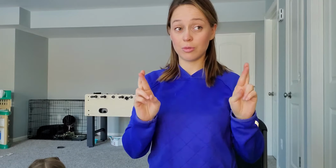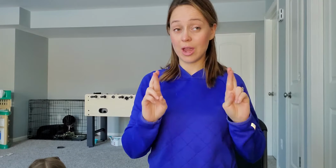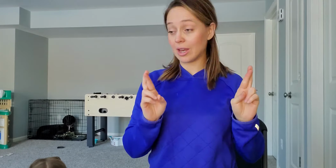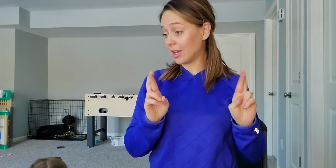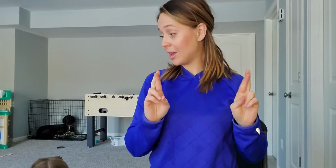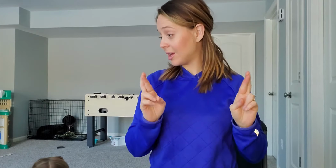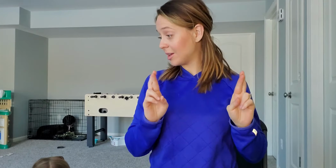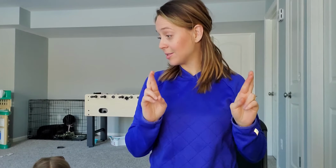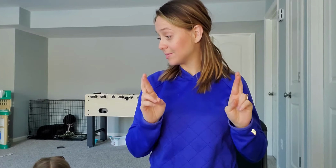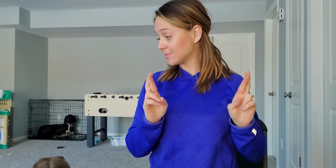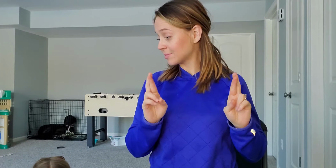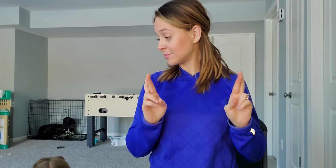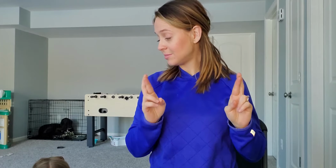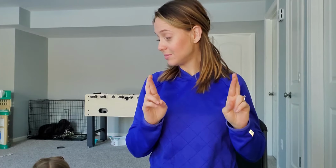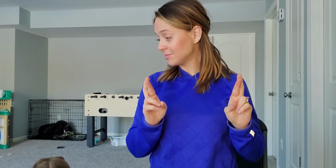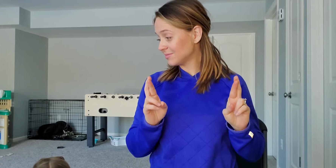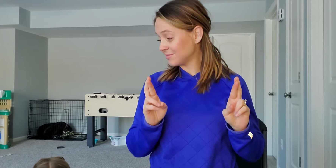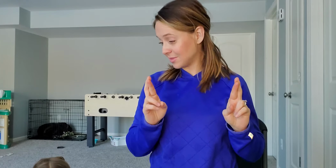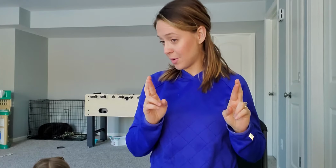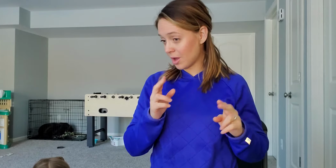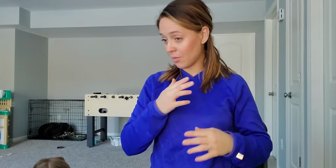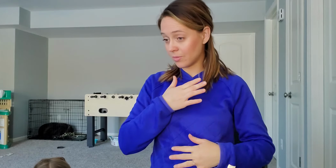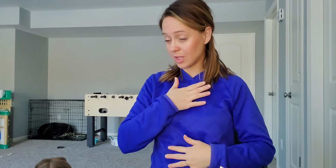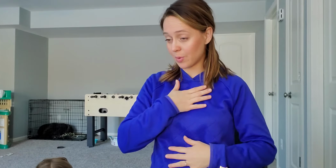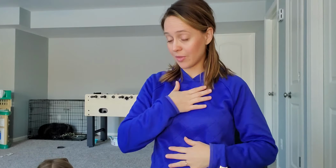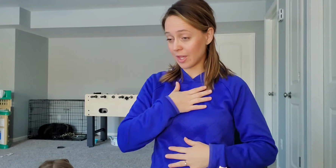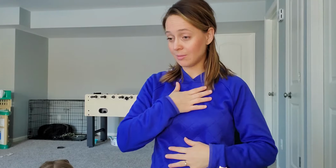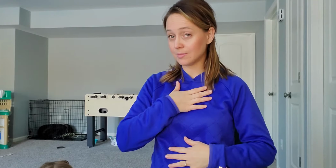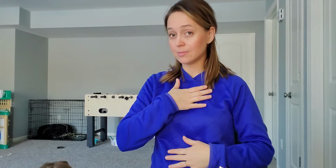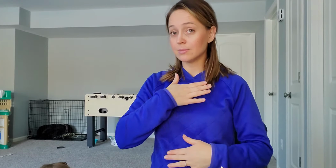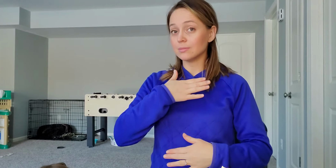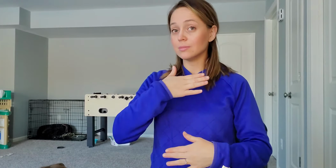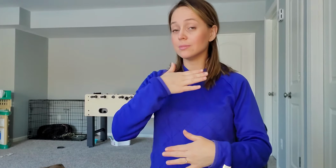Ready? 6, 7, 8, 9, 10. Here we go. Deep breath in.